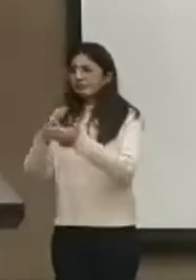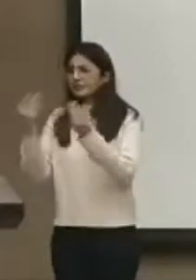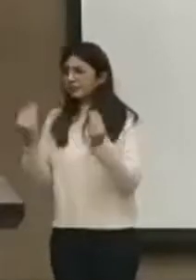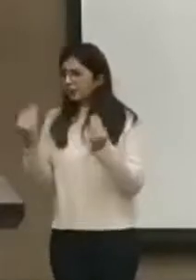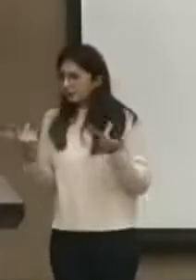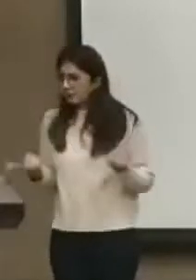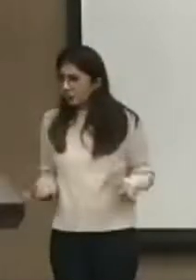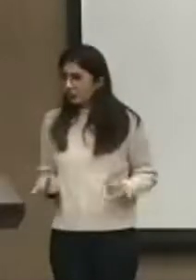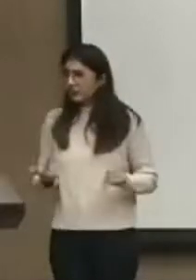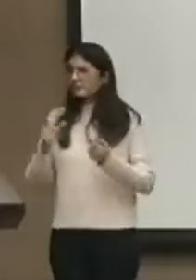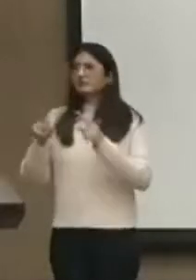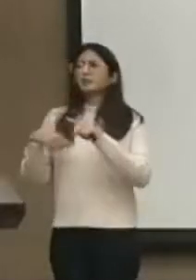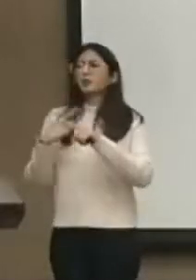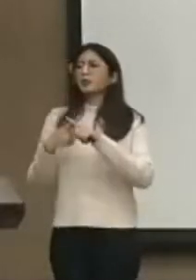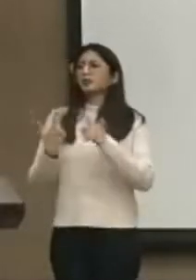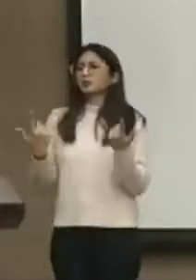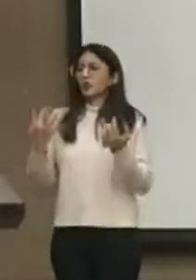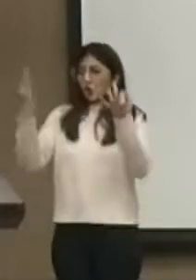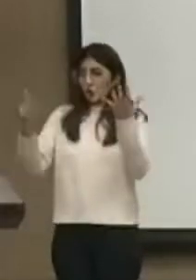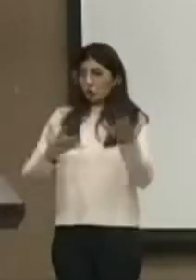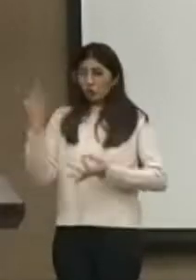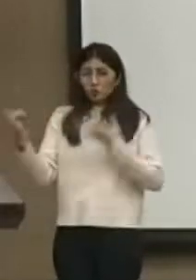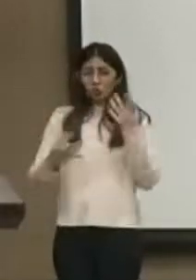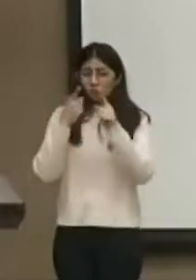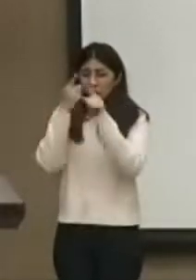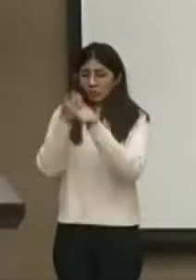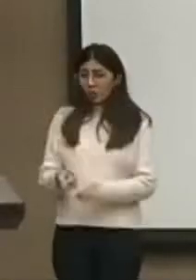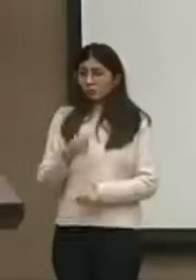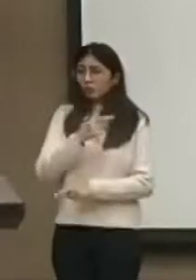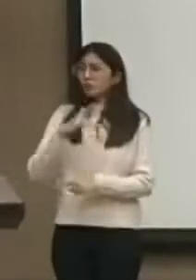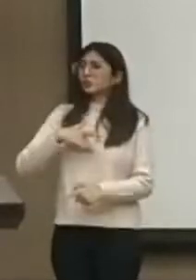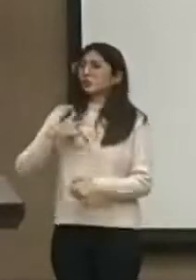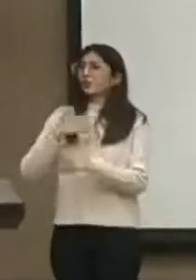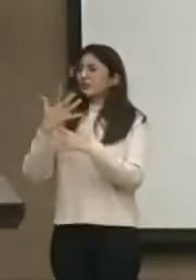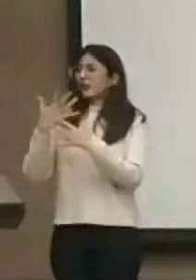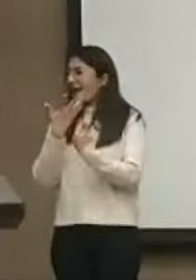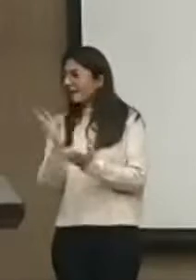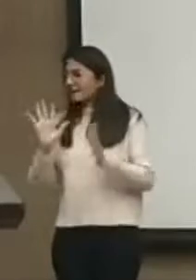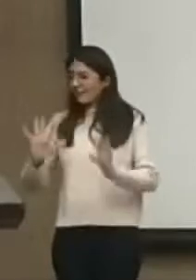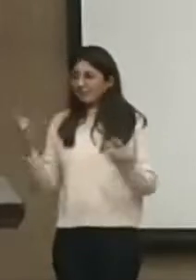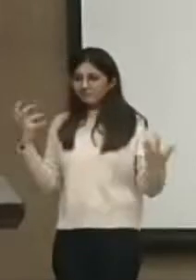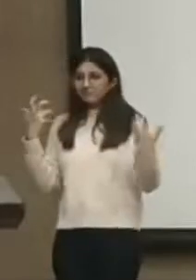what are some of the newer things that you would like to do to bridge the gaps, if any?